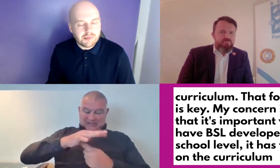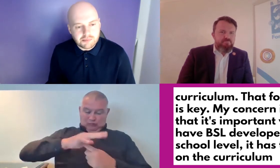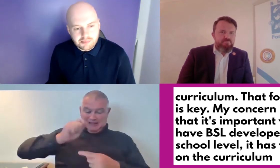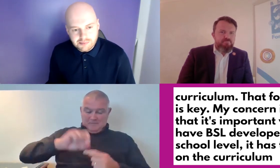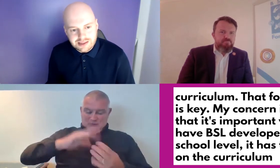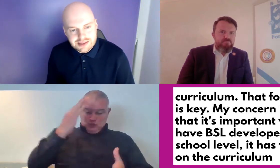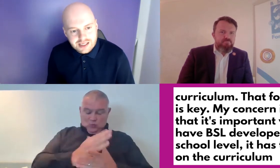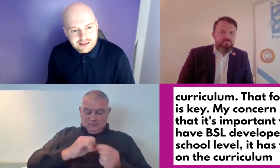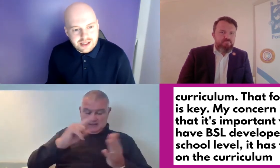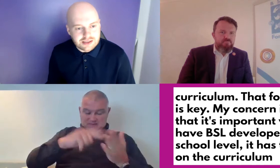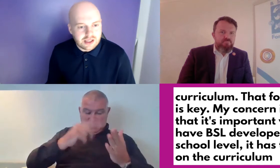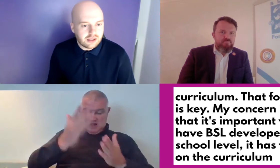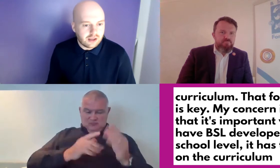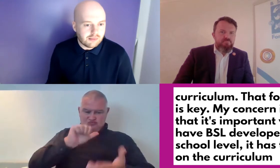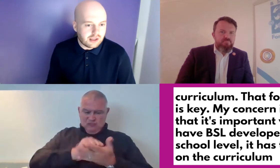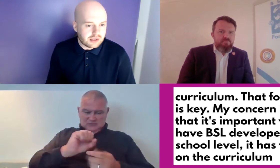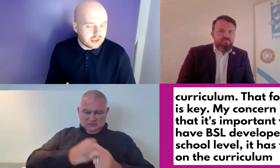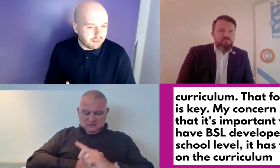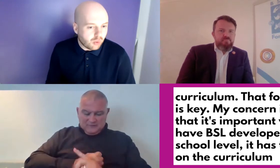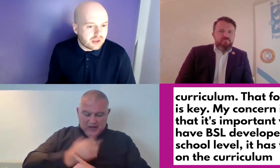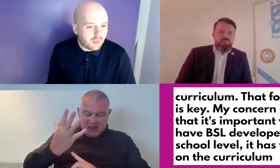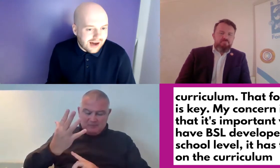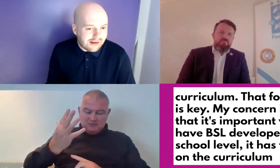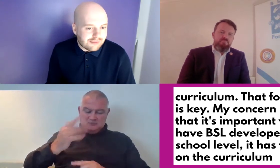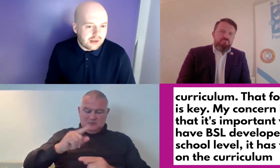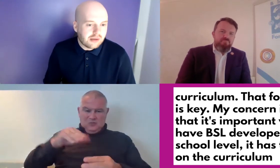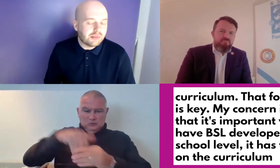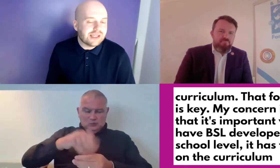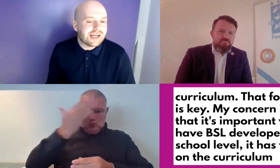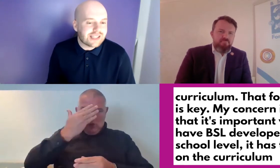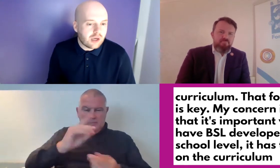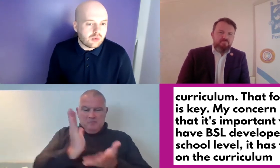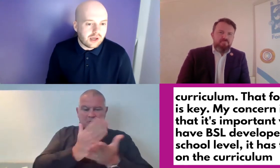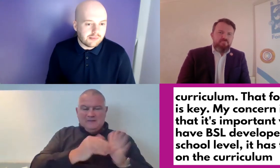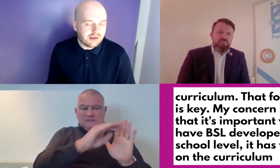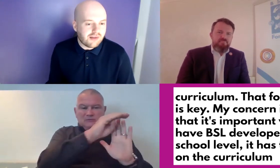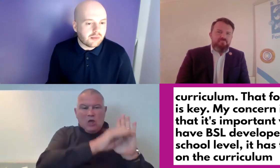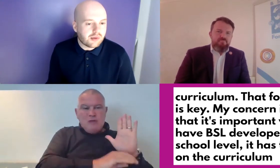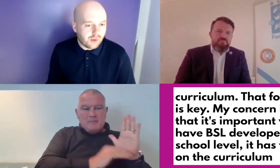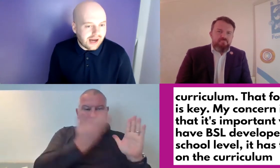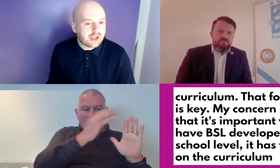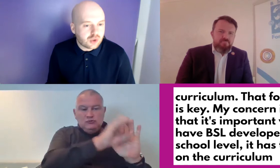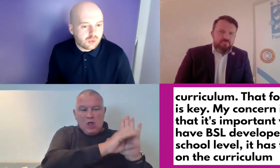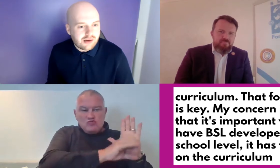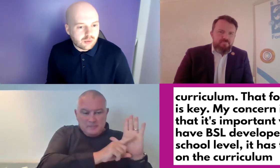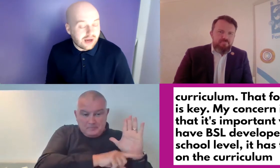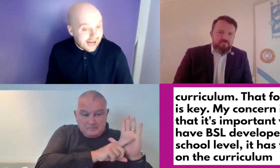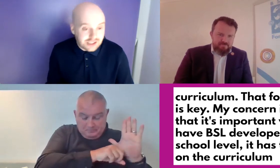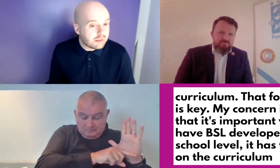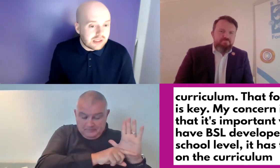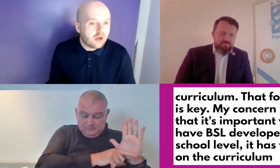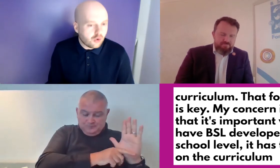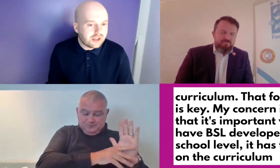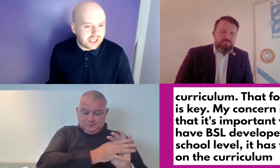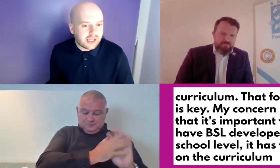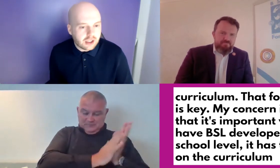I mean, my concern is that it's important we have BSL developed at school level. It has to